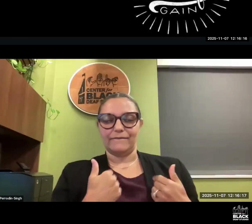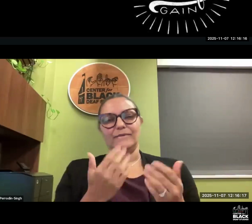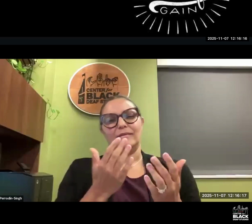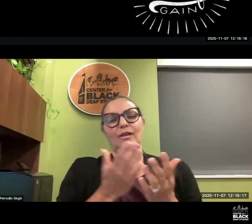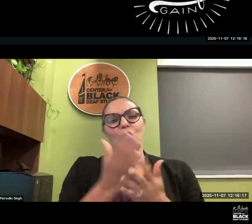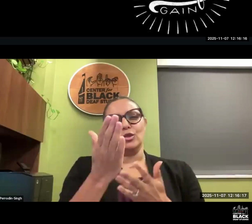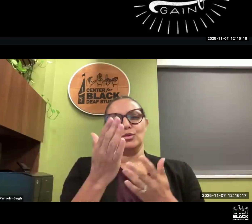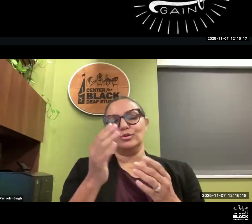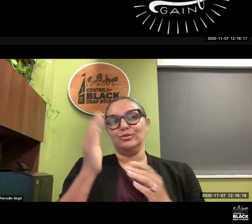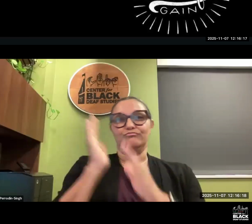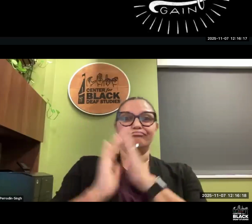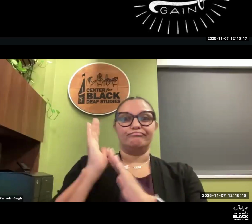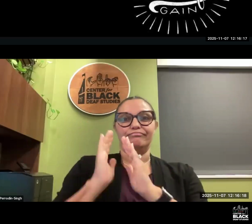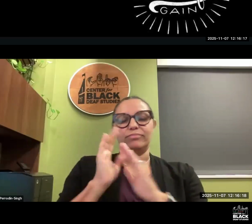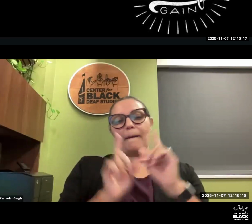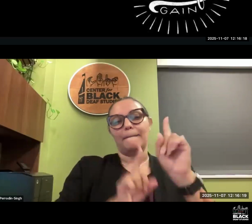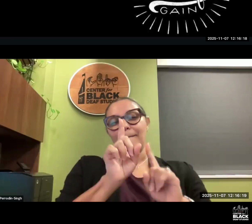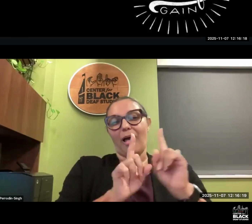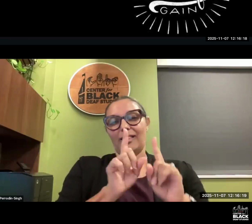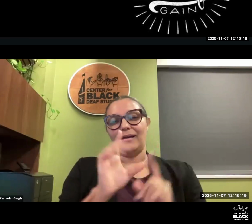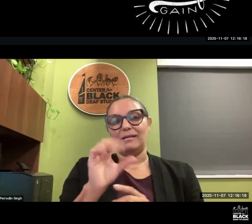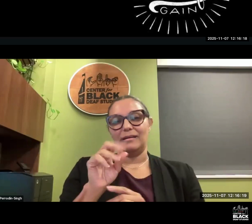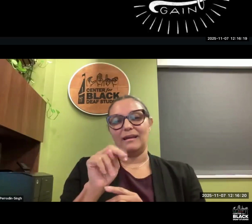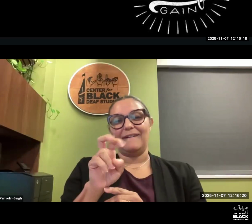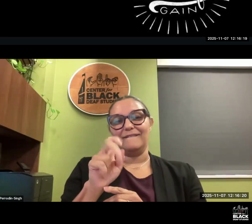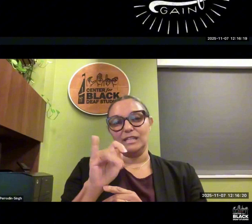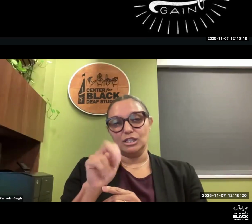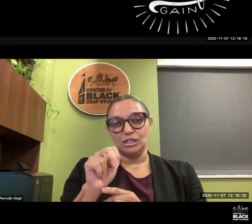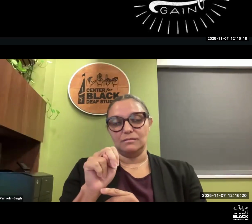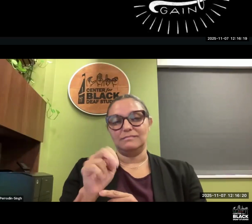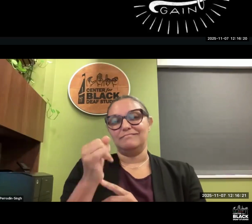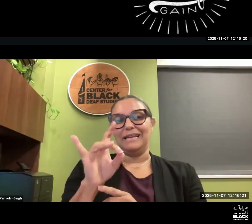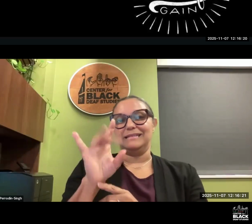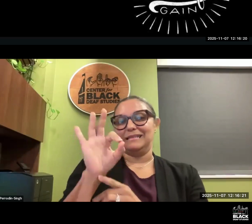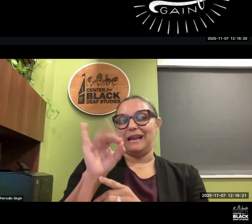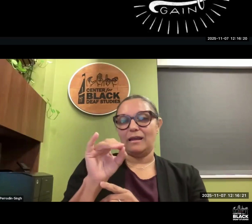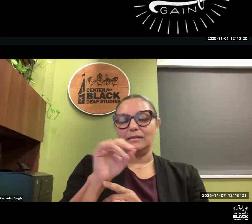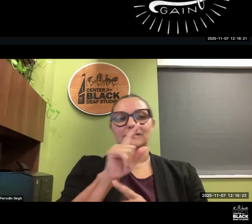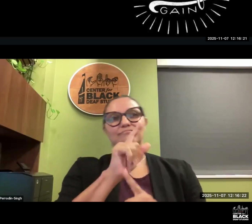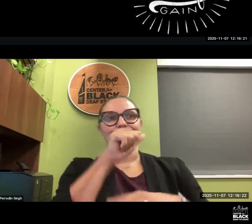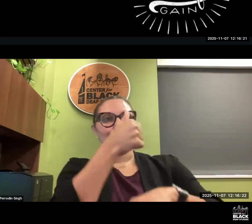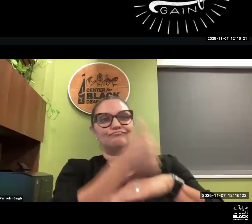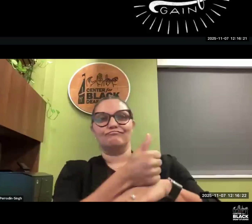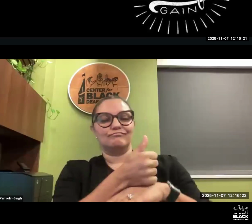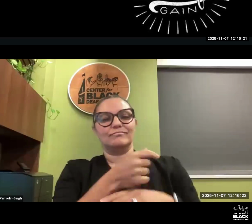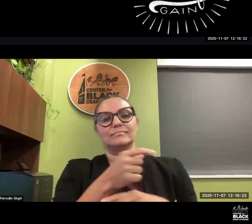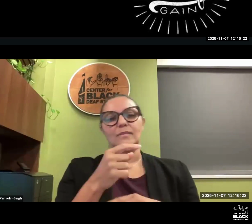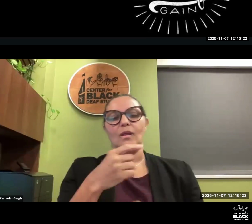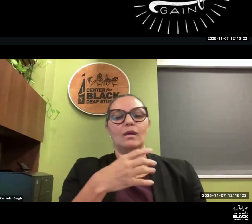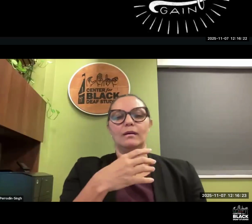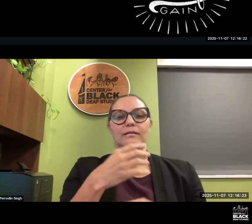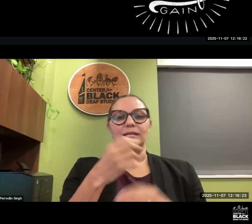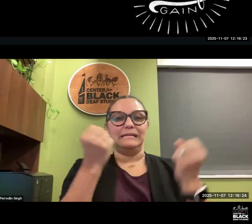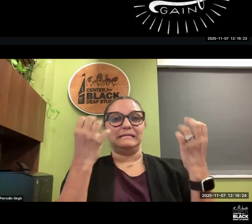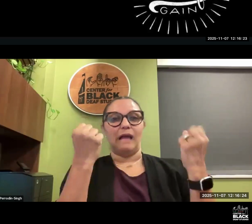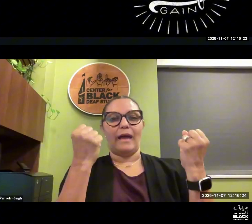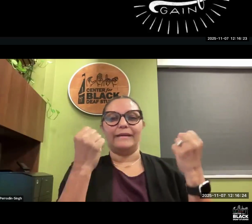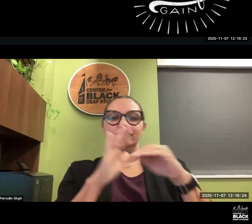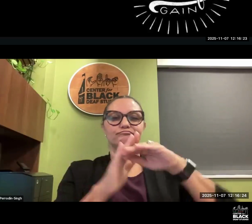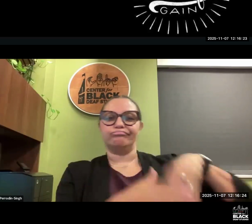And it celebrates a language that exists only within our community. There is that standard version